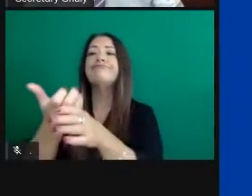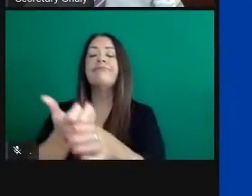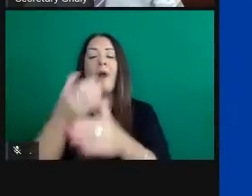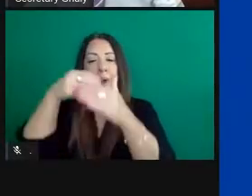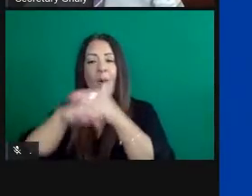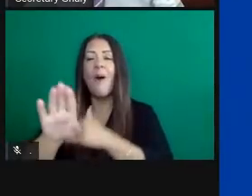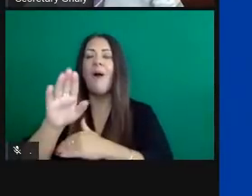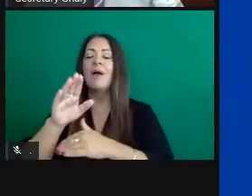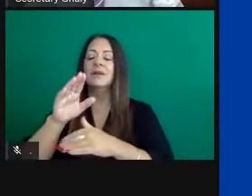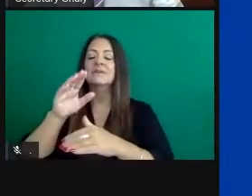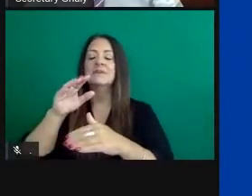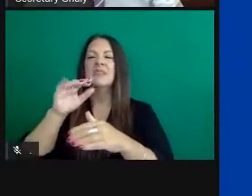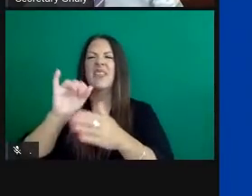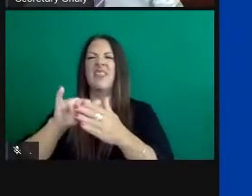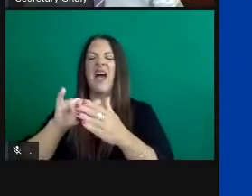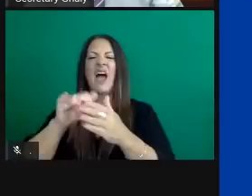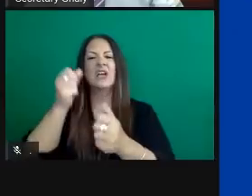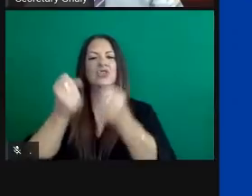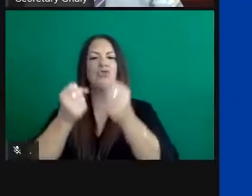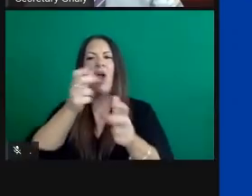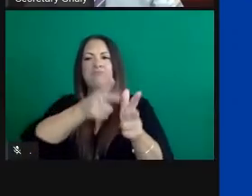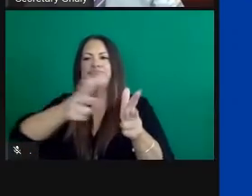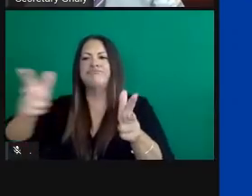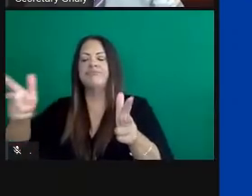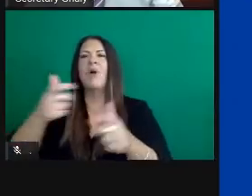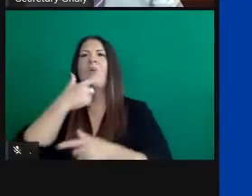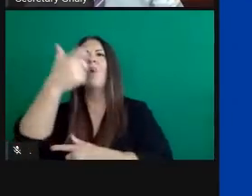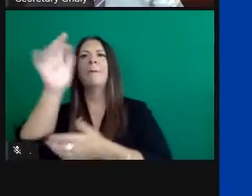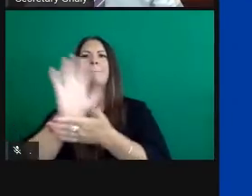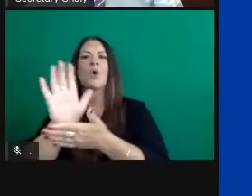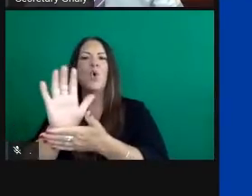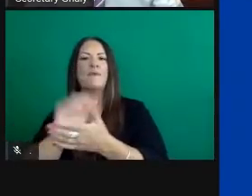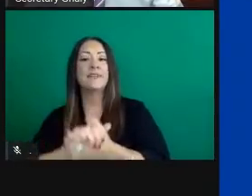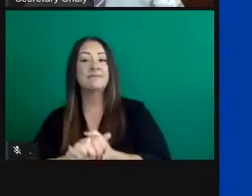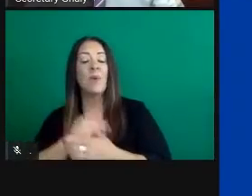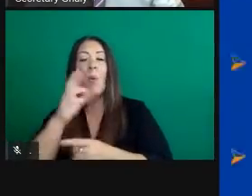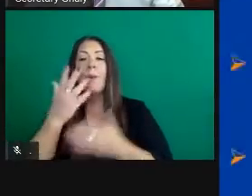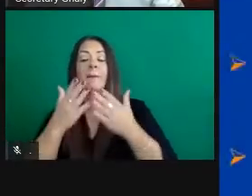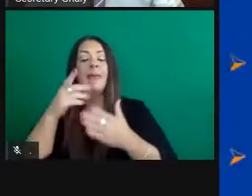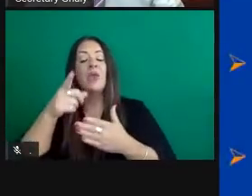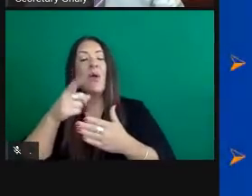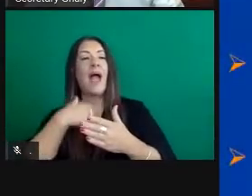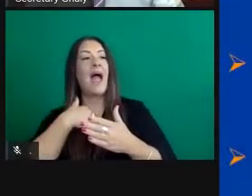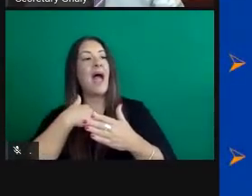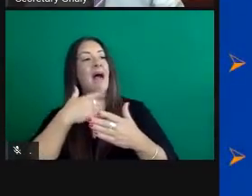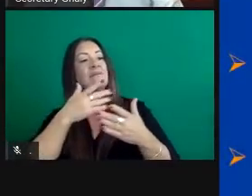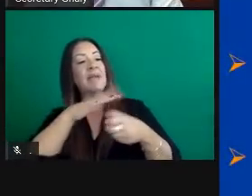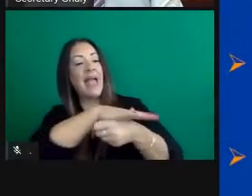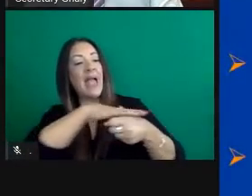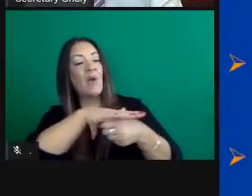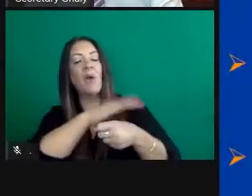or tour the Halloween displays in your community in your car.